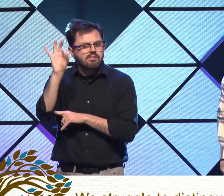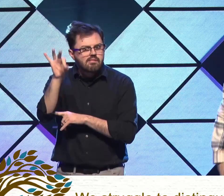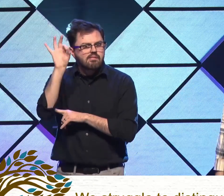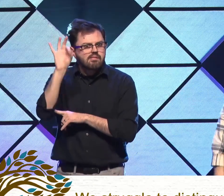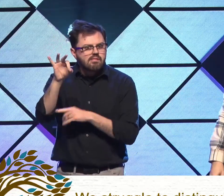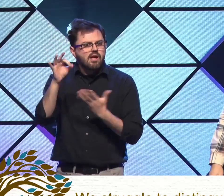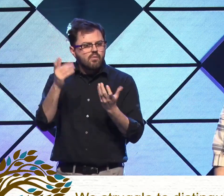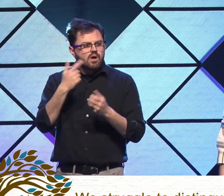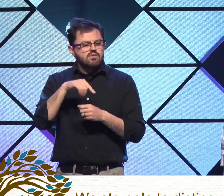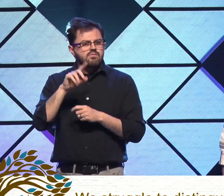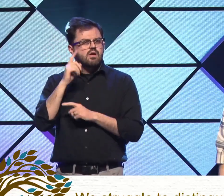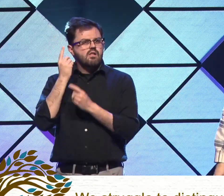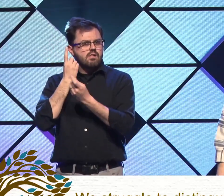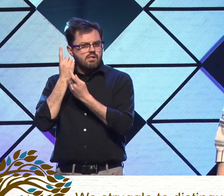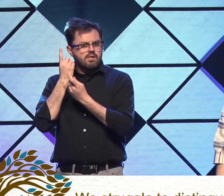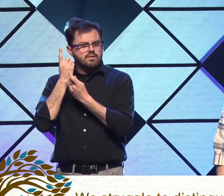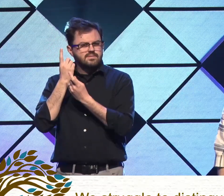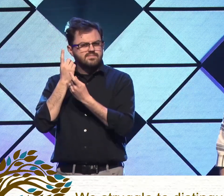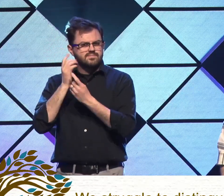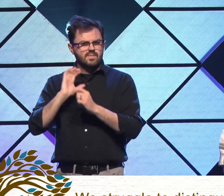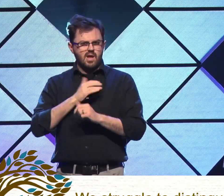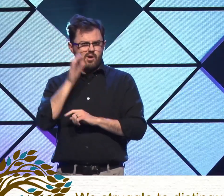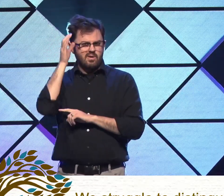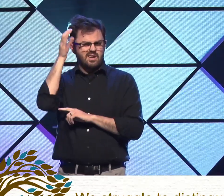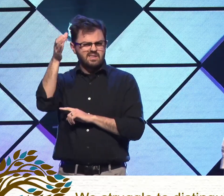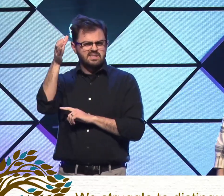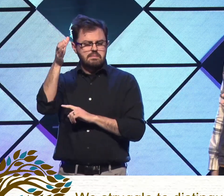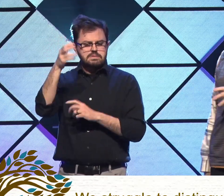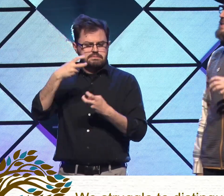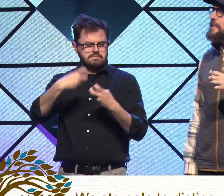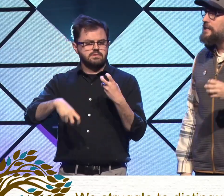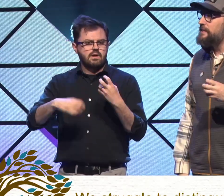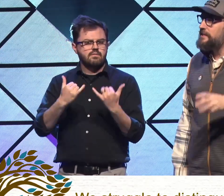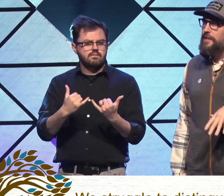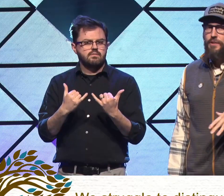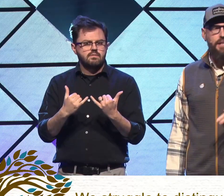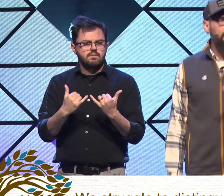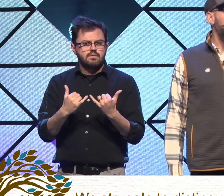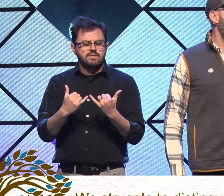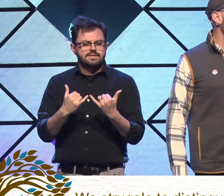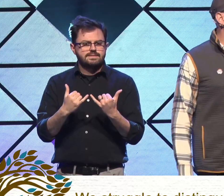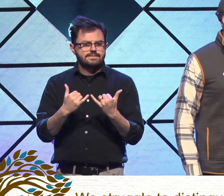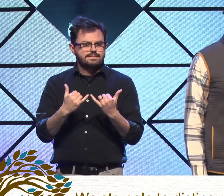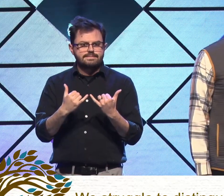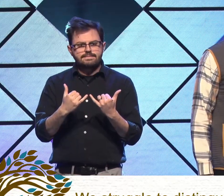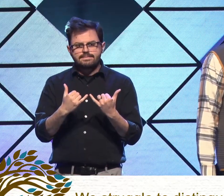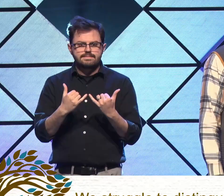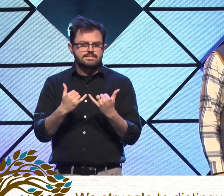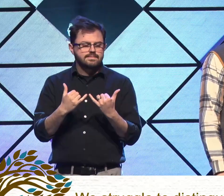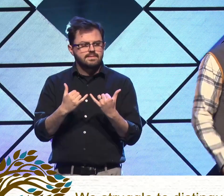the concept today is a little tricky. And so this isn't necessarily